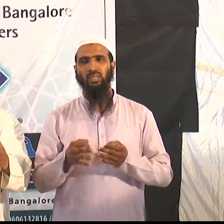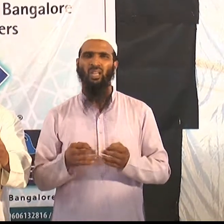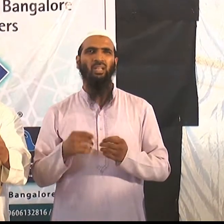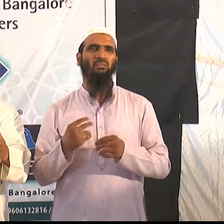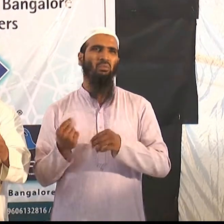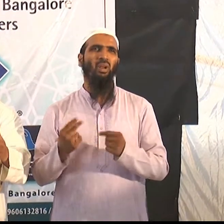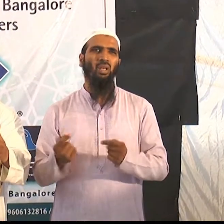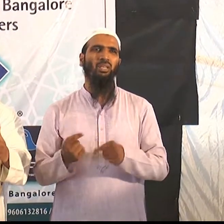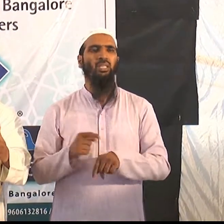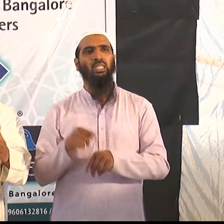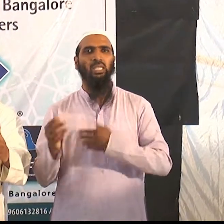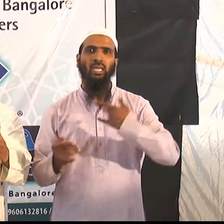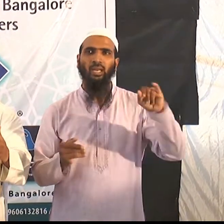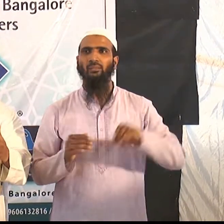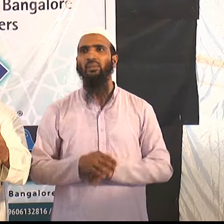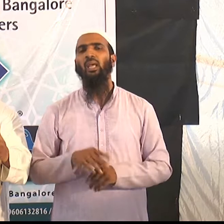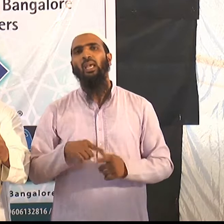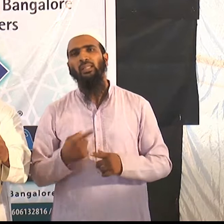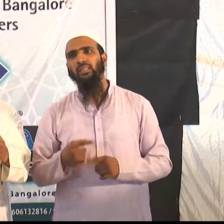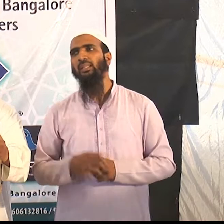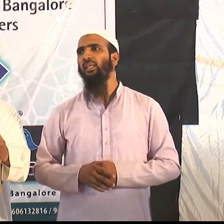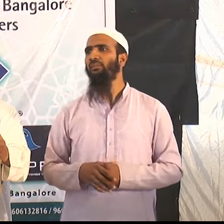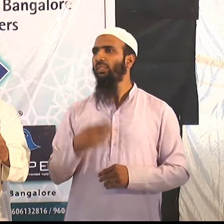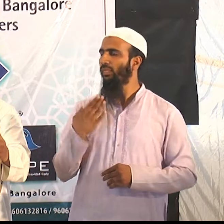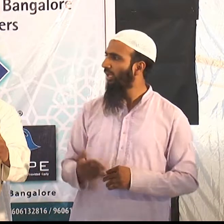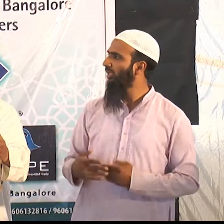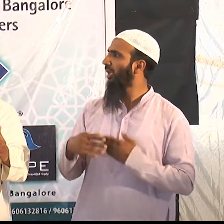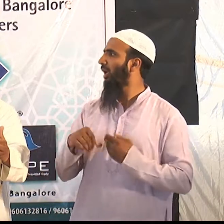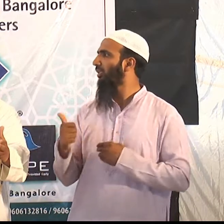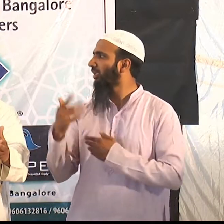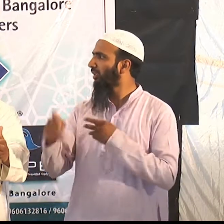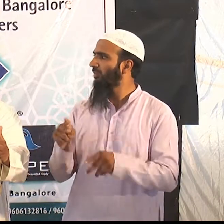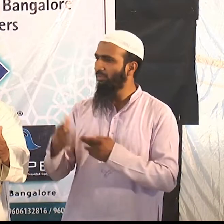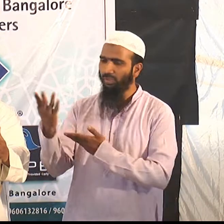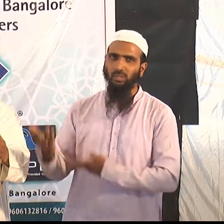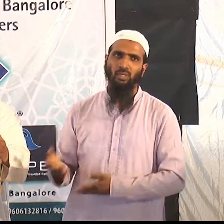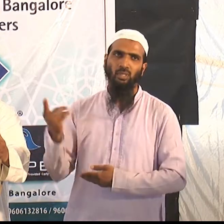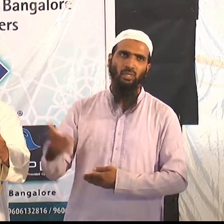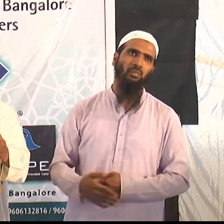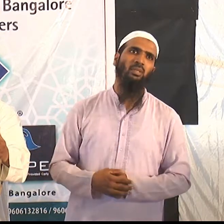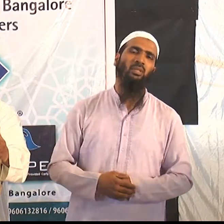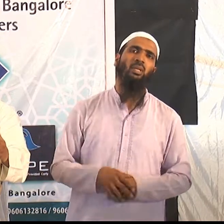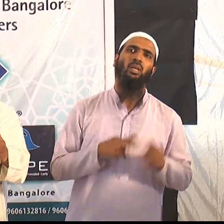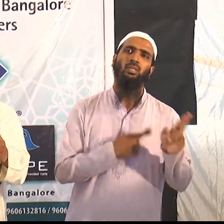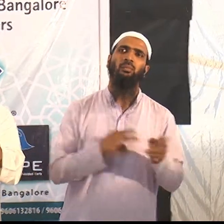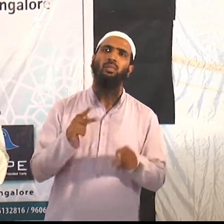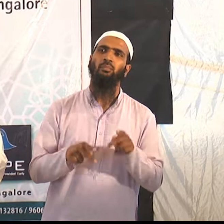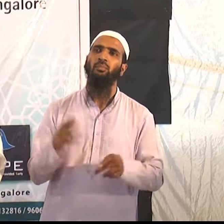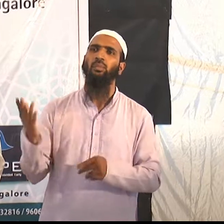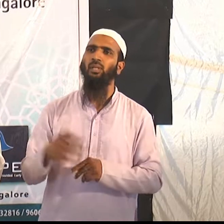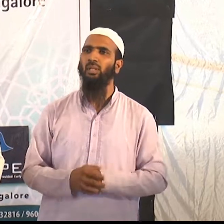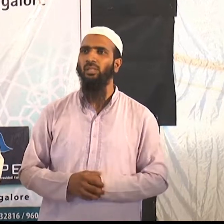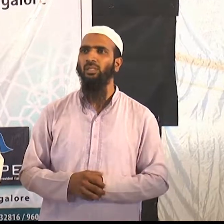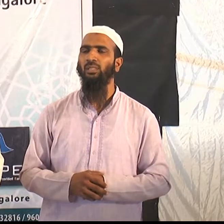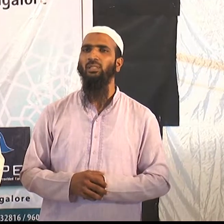We are very thankful to the other dignitaries, other representatives of the different religions, Shri